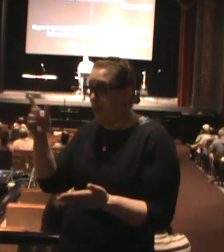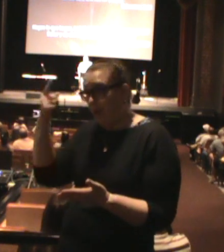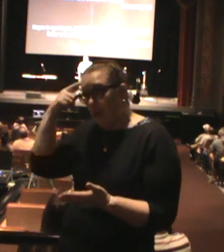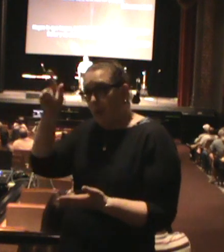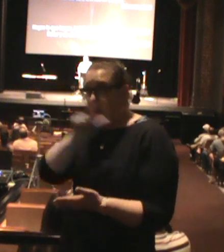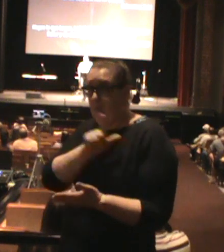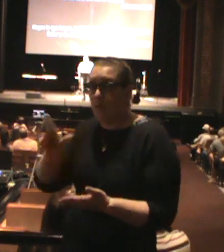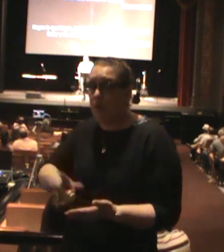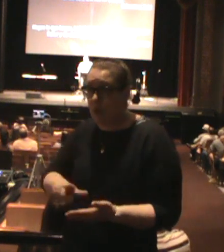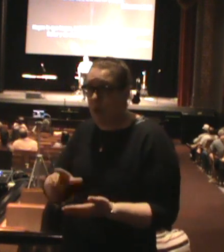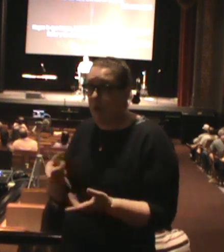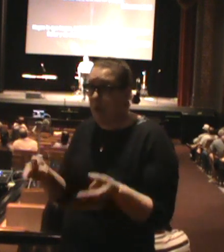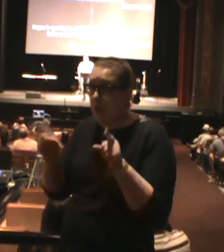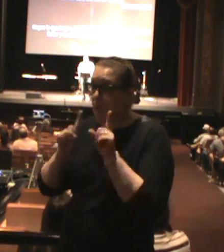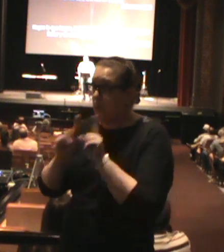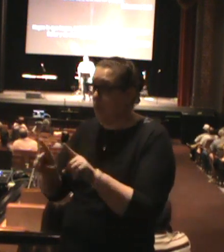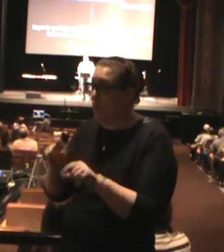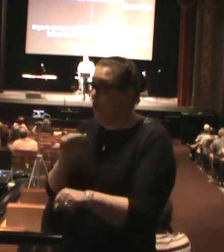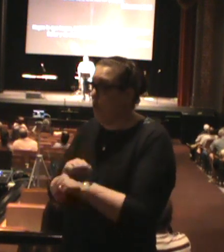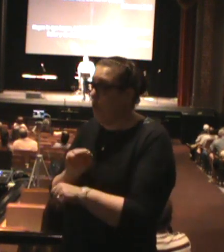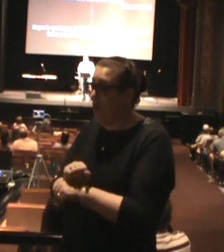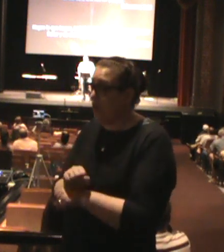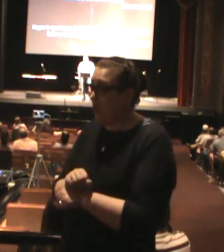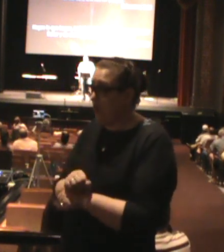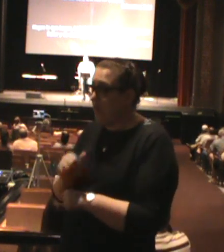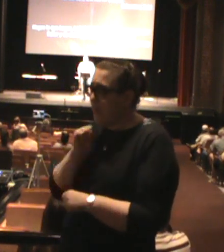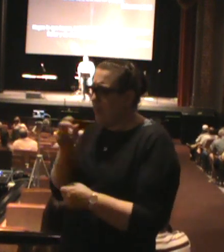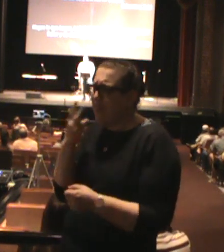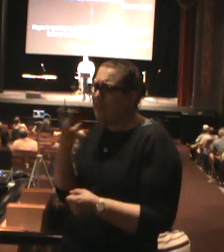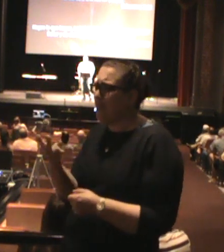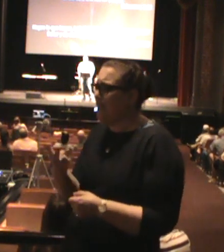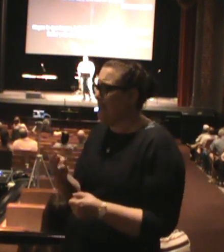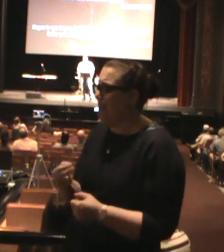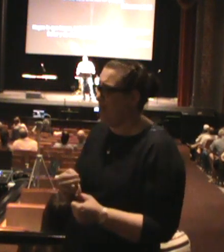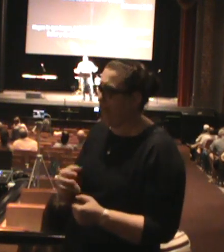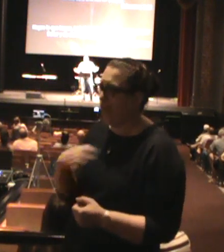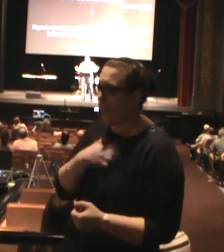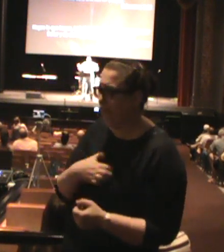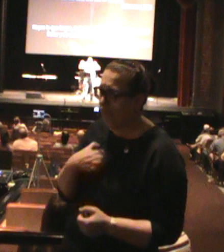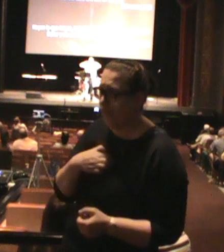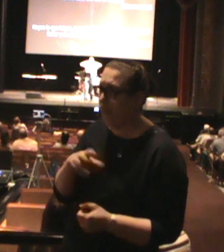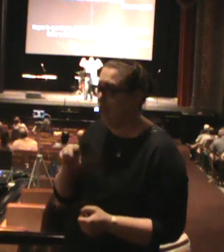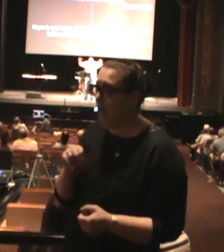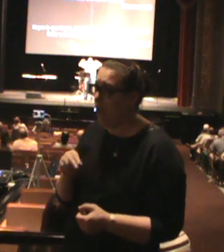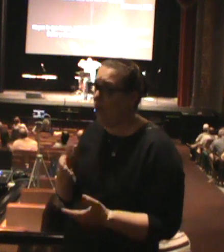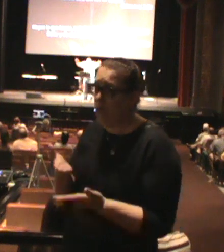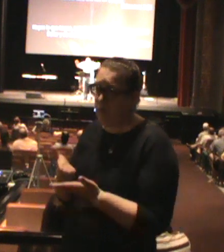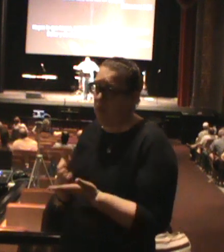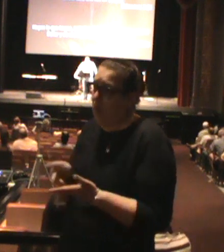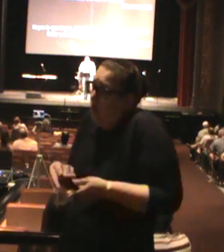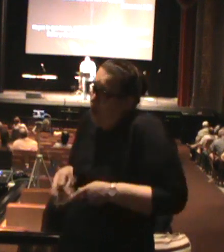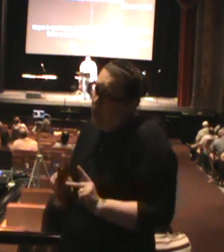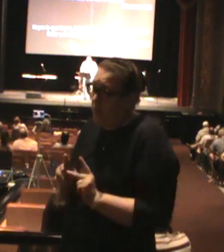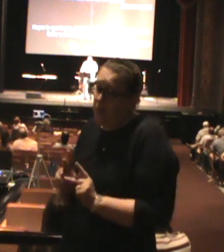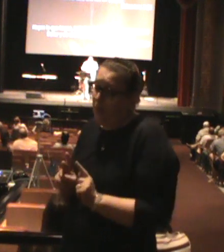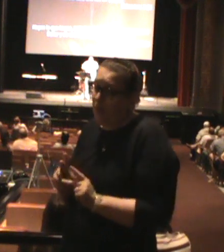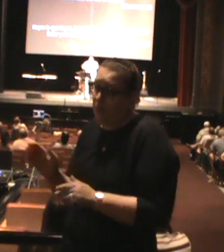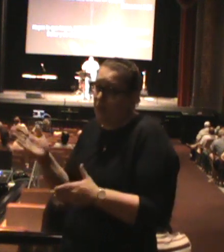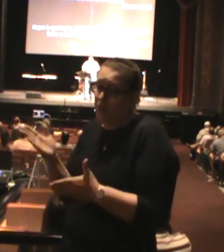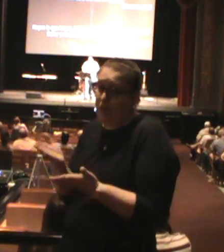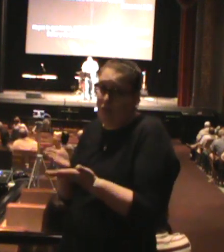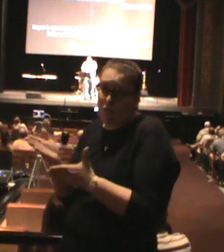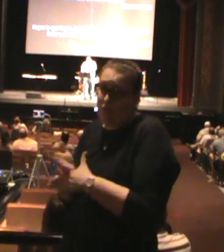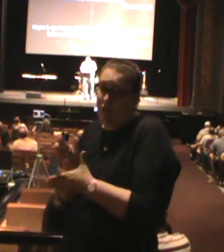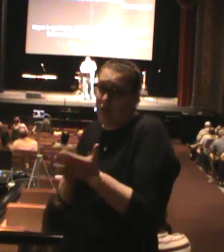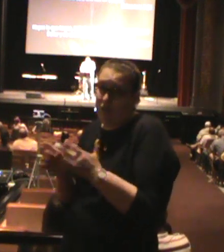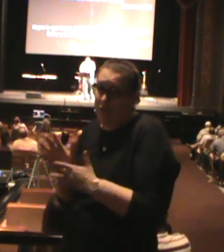When you go to work, you don't look at it as a grudge. You look at it as an opportunity to be the light of Christ. It changes everything in your life. It changes your outlook. You start putting your